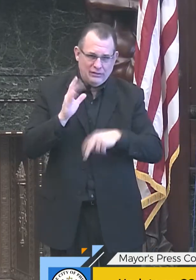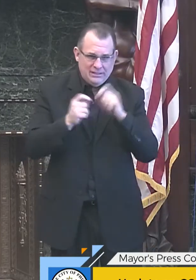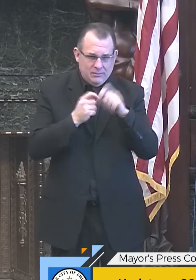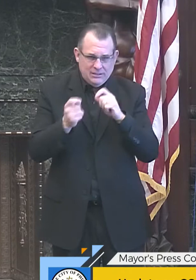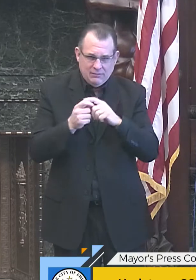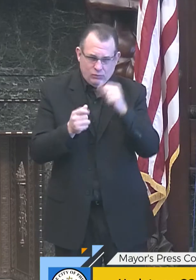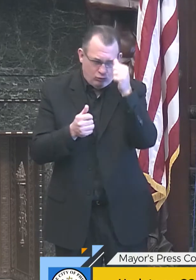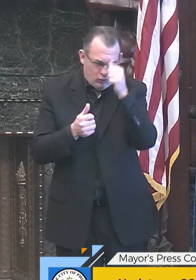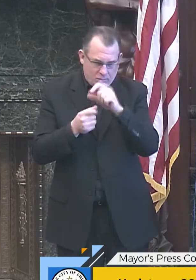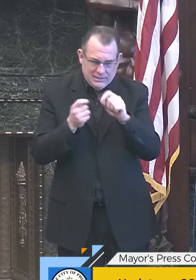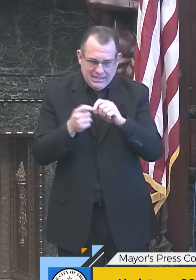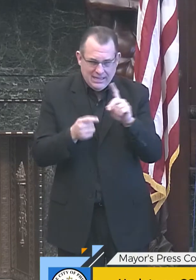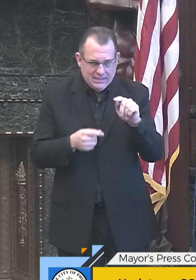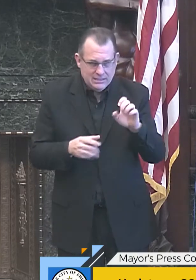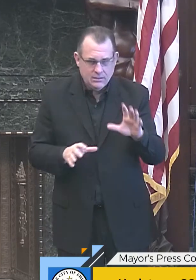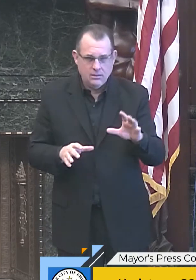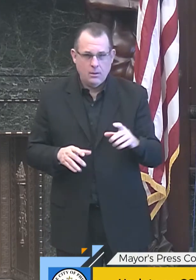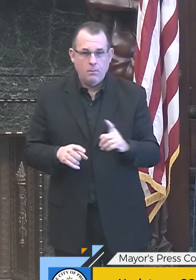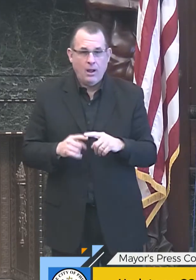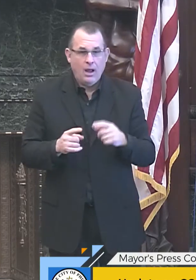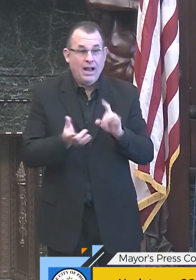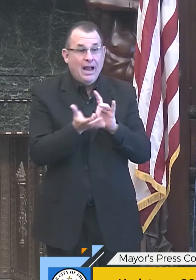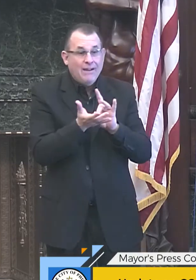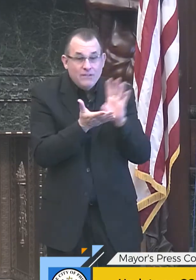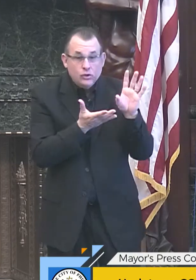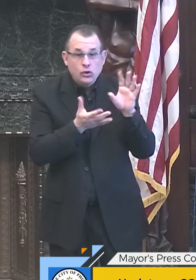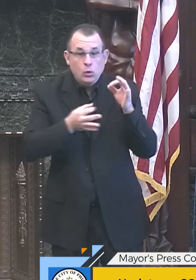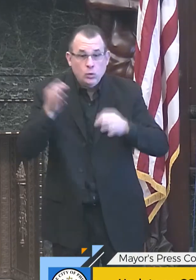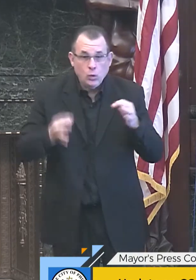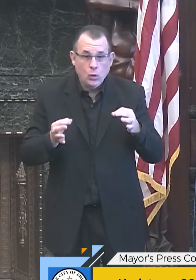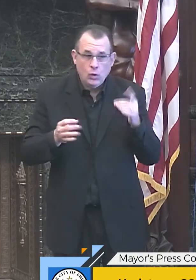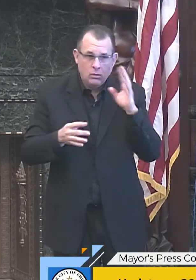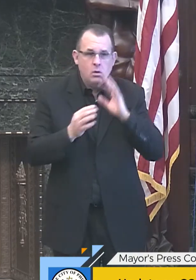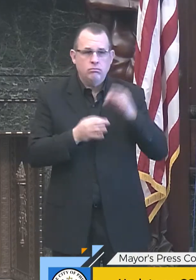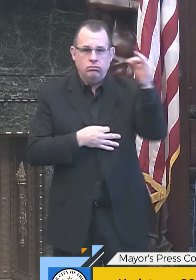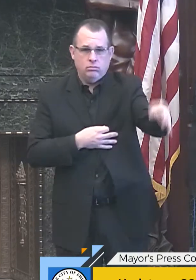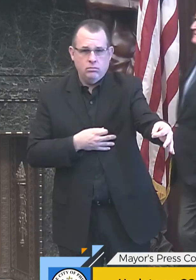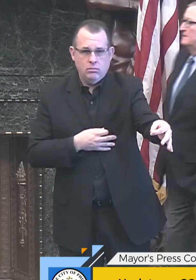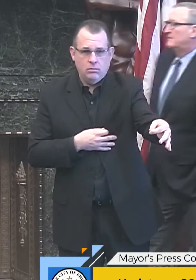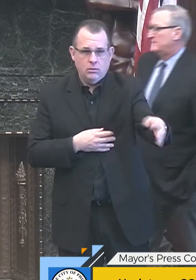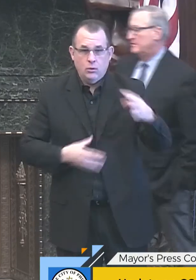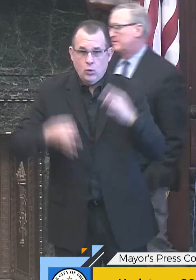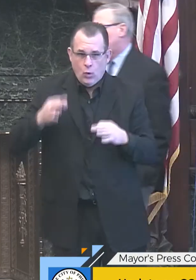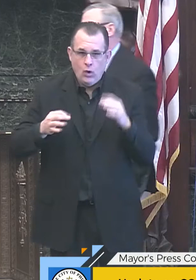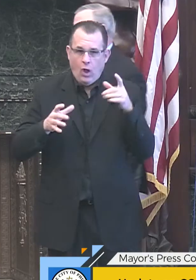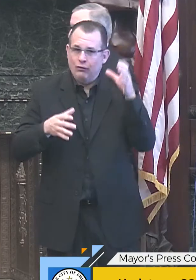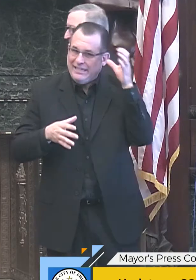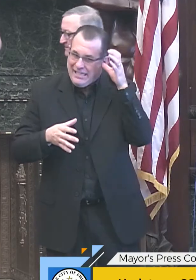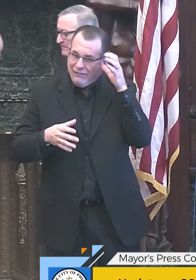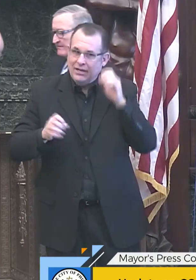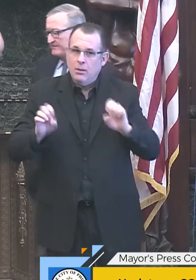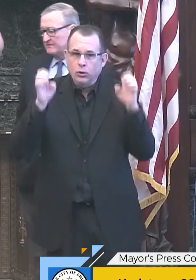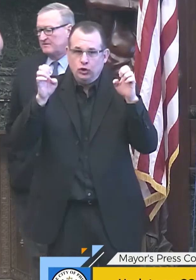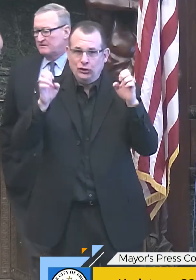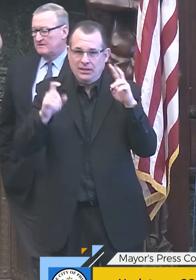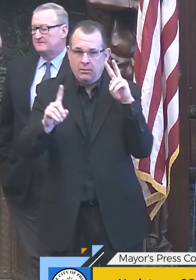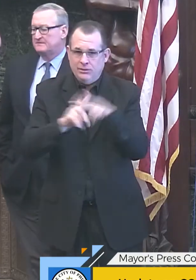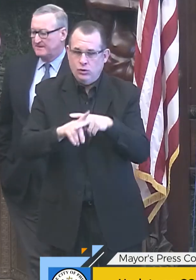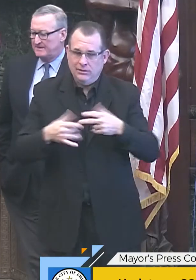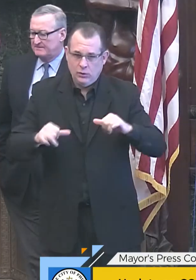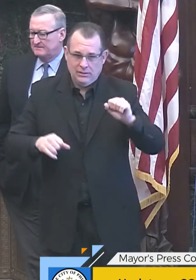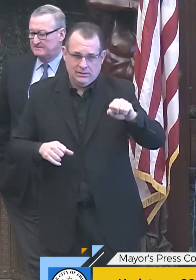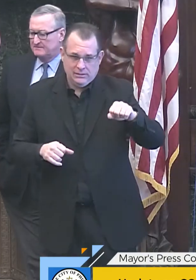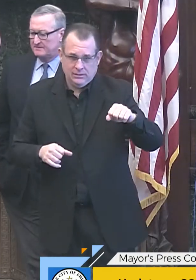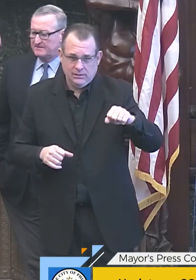dates. So eviction court has been delayed. The courts are hearing emergency petitions still, and specifically as